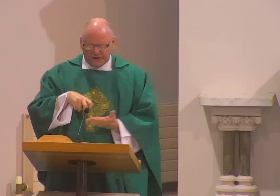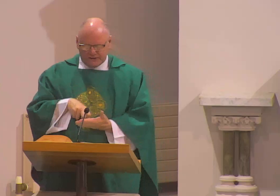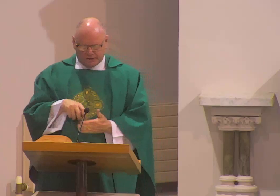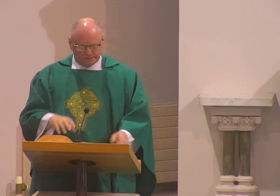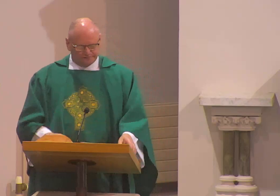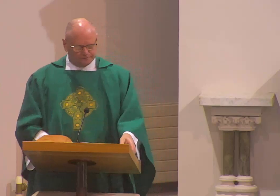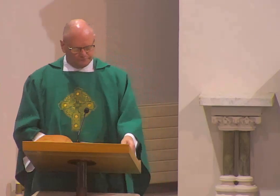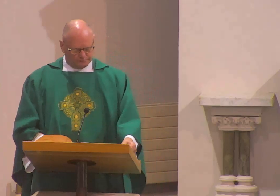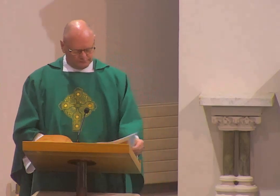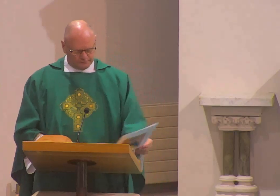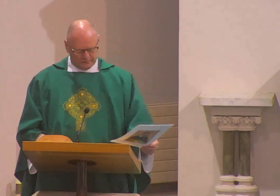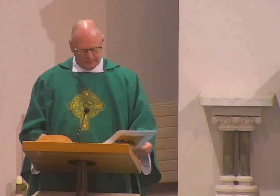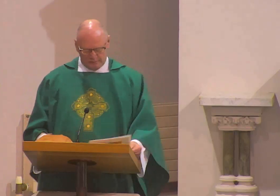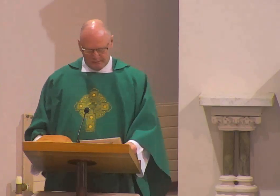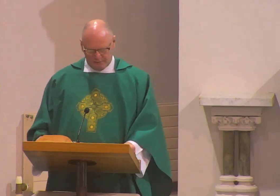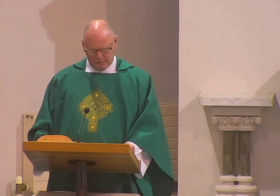Please kneel.